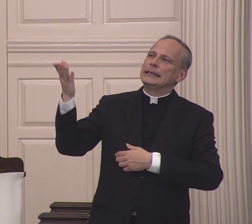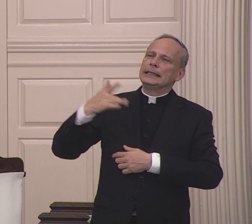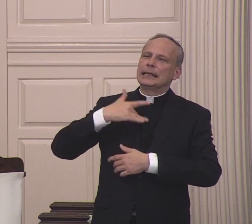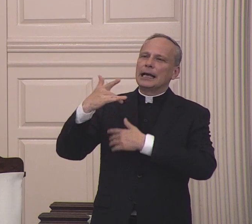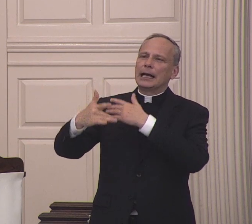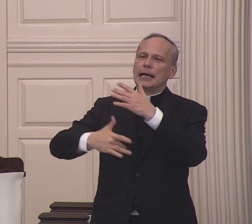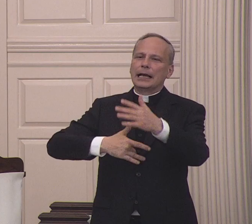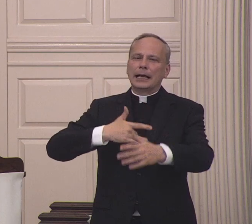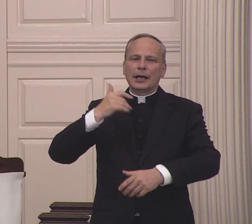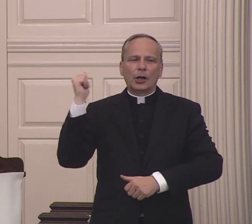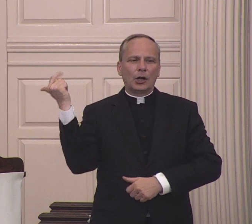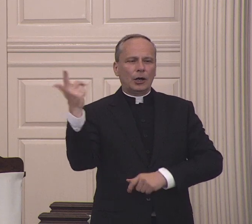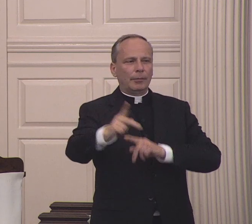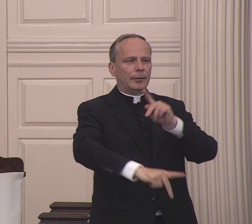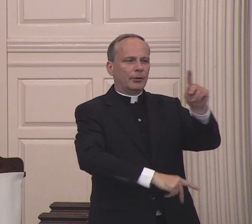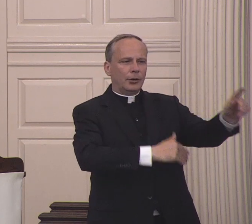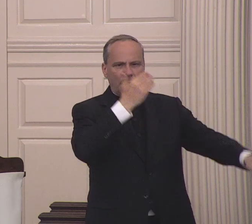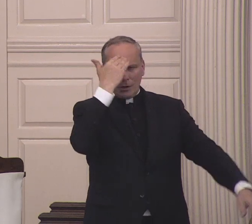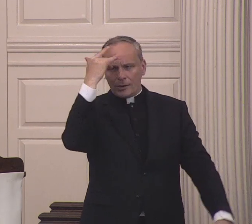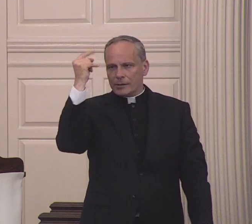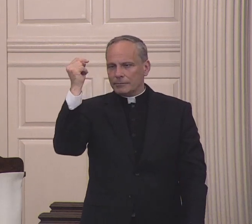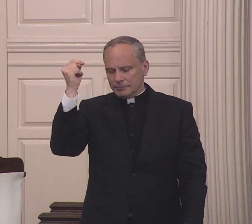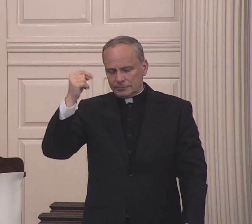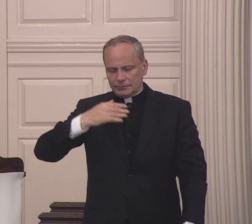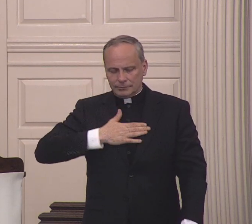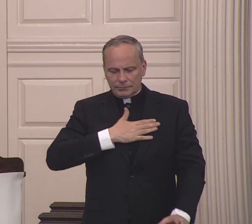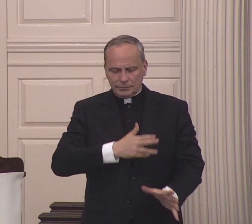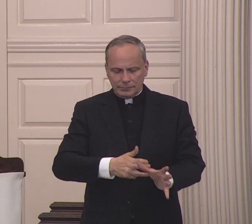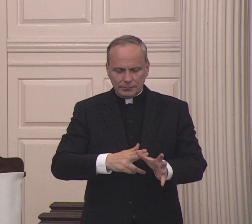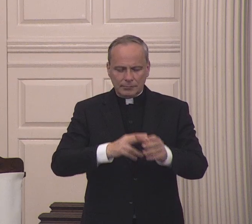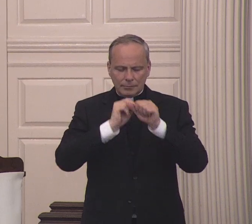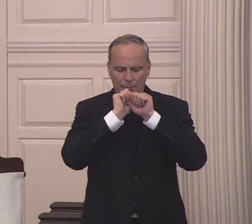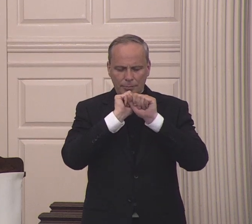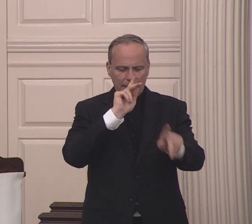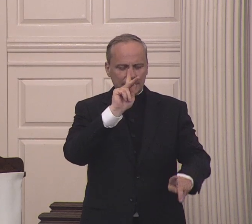is full.